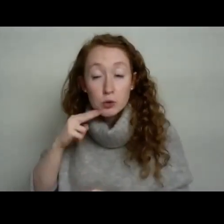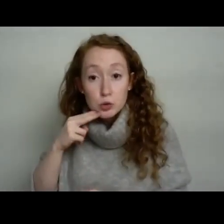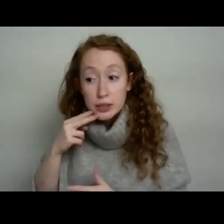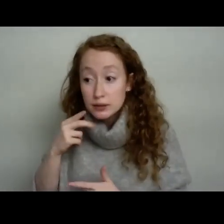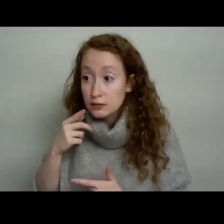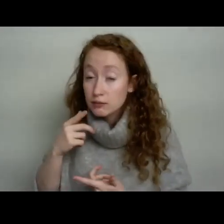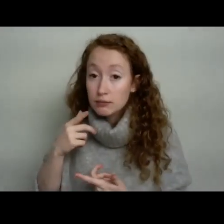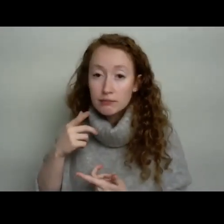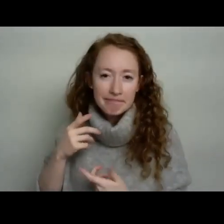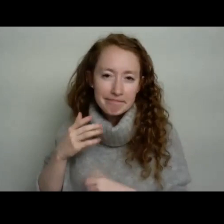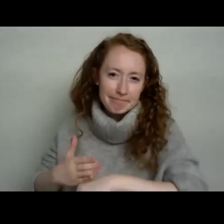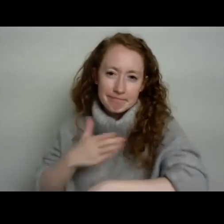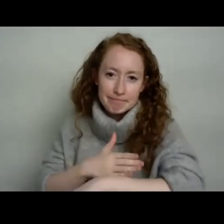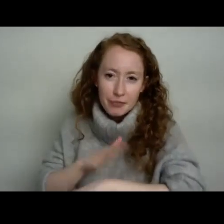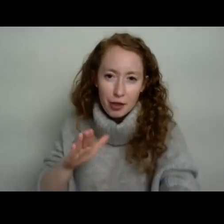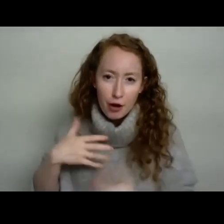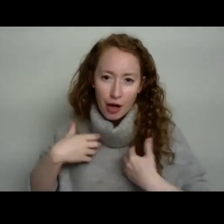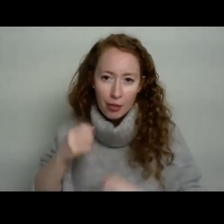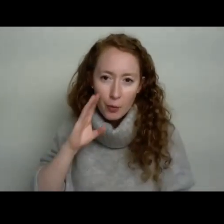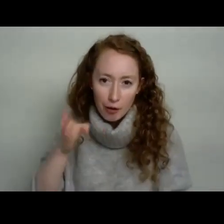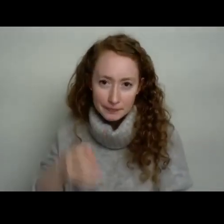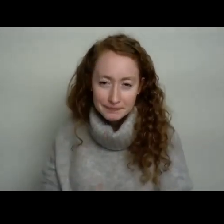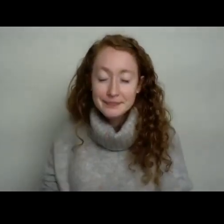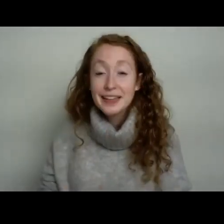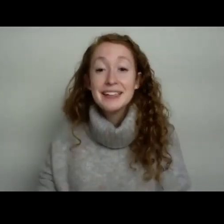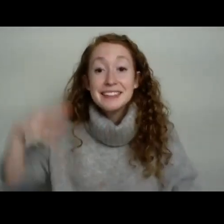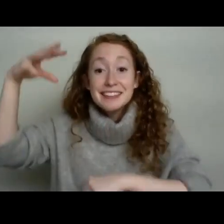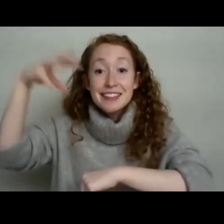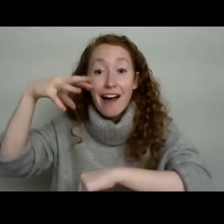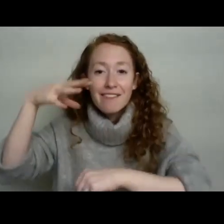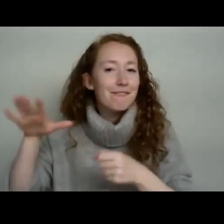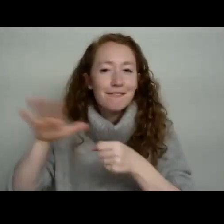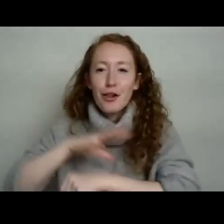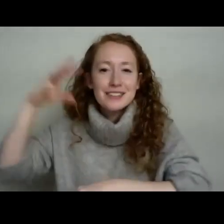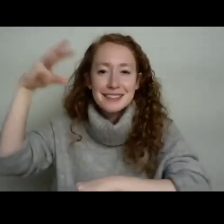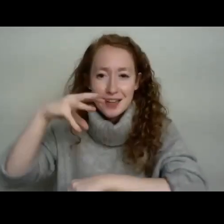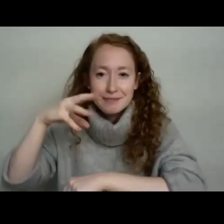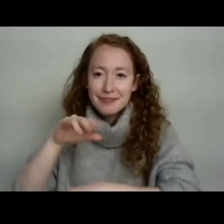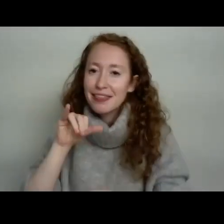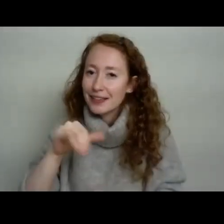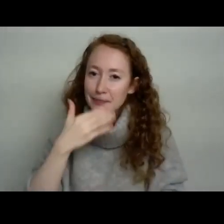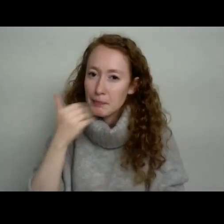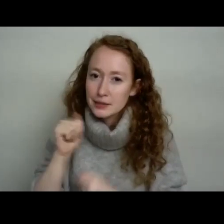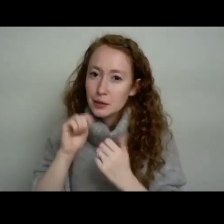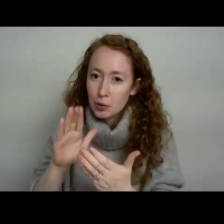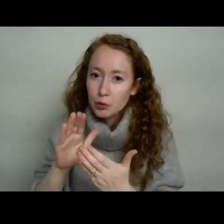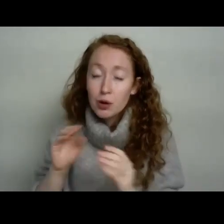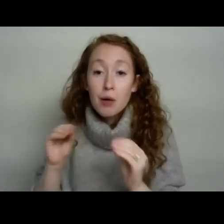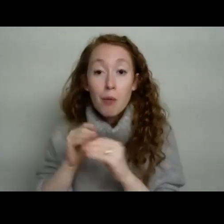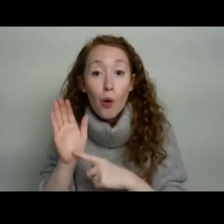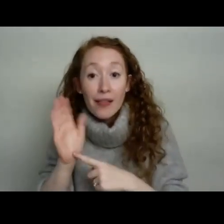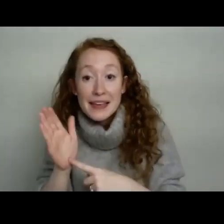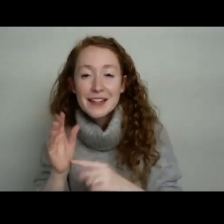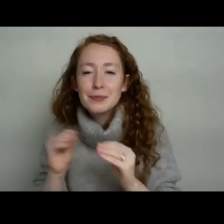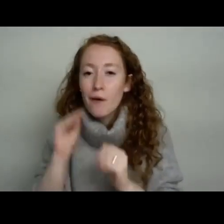better. Also, full sun. Of course, full sun, that means they have the most energy they can be creating. The more foliage, the more